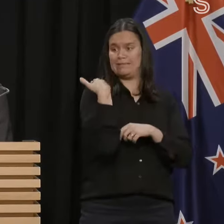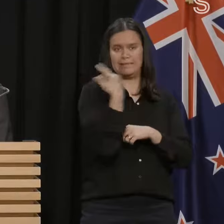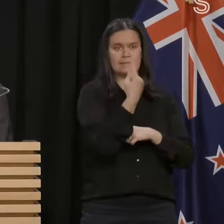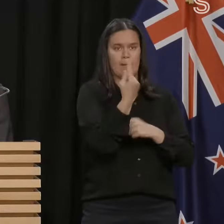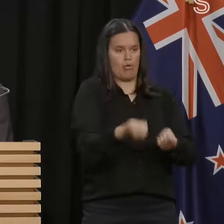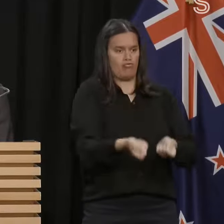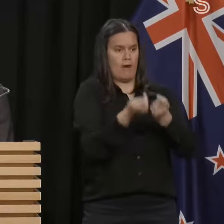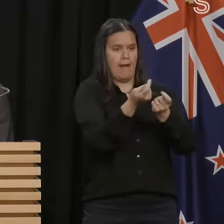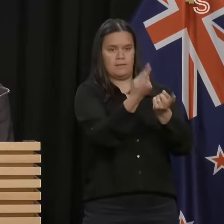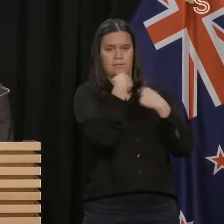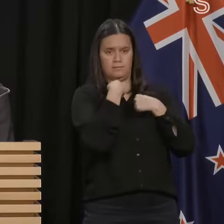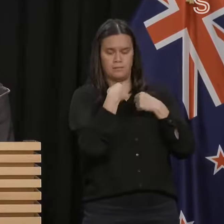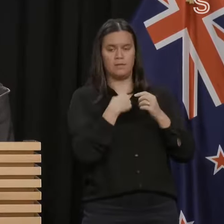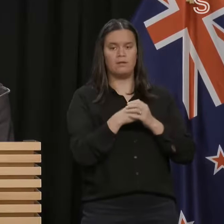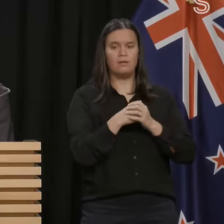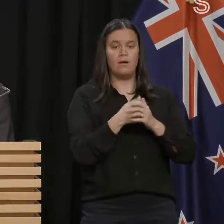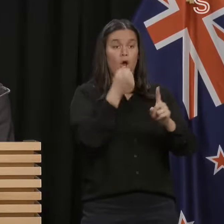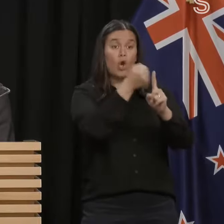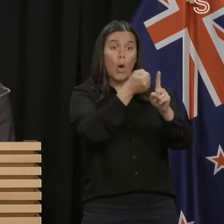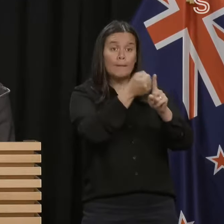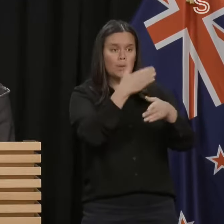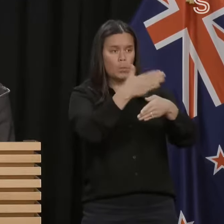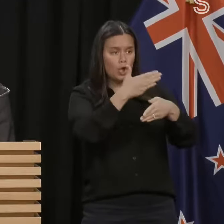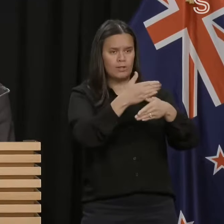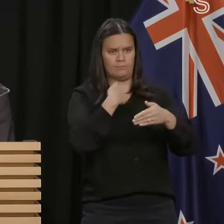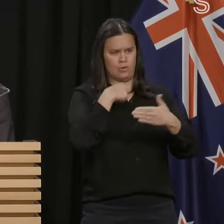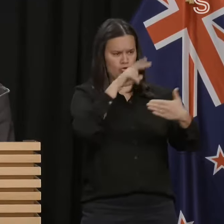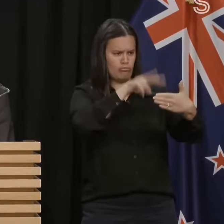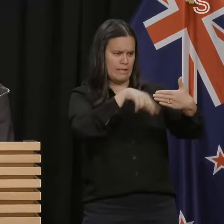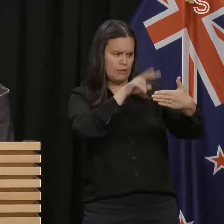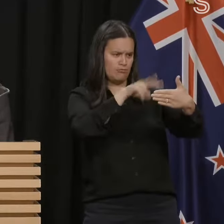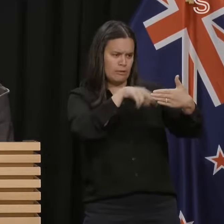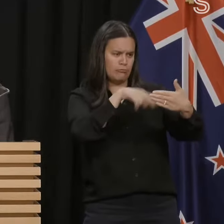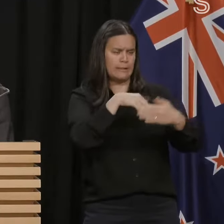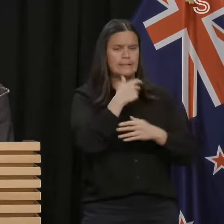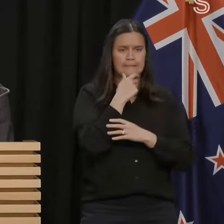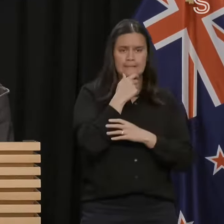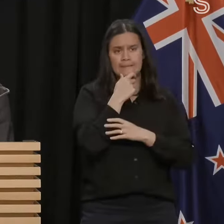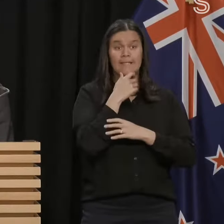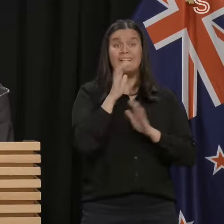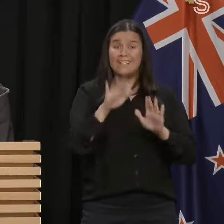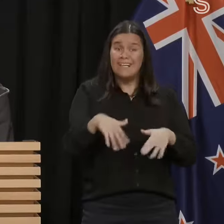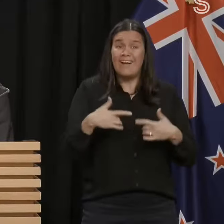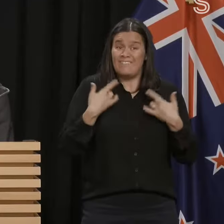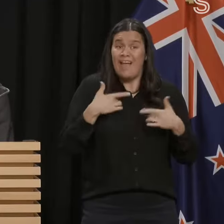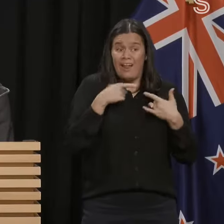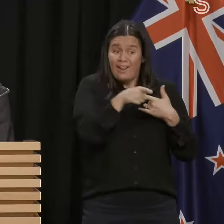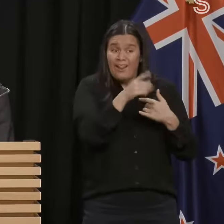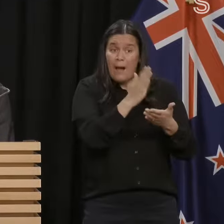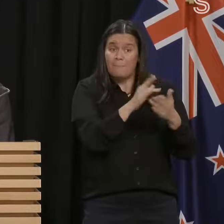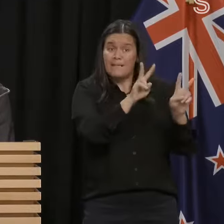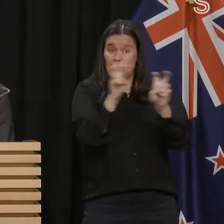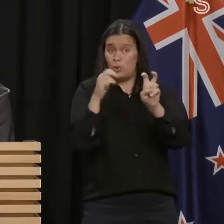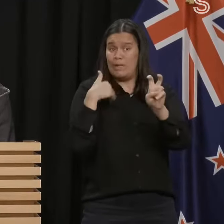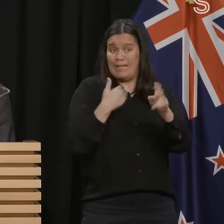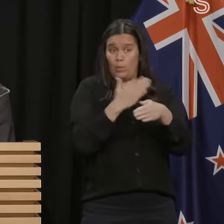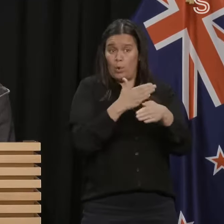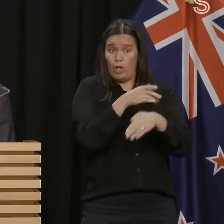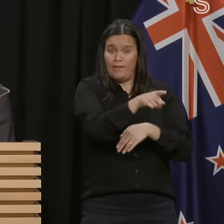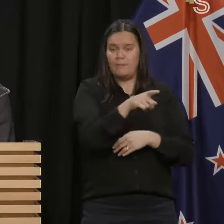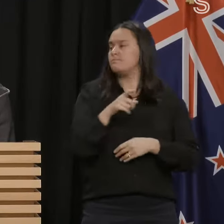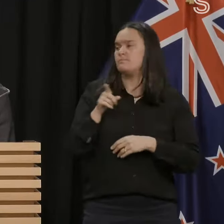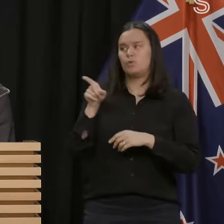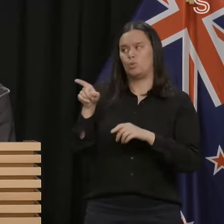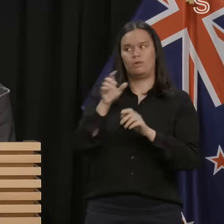substance of what's been written around lobbying and so on, and I think it highlights a legitimate issue that we should do more work on. Wasn't really